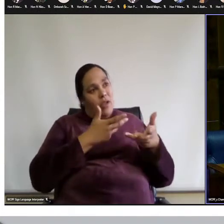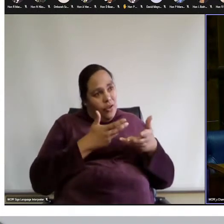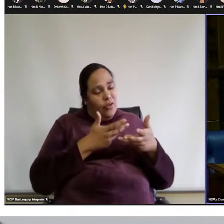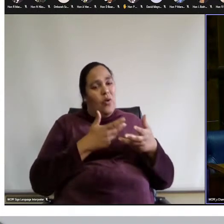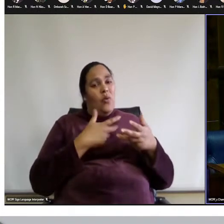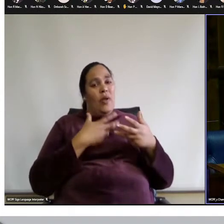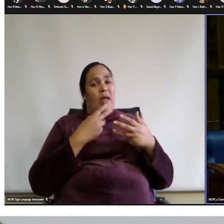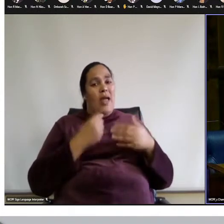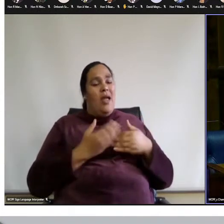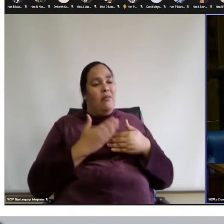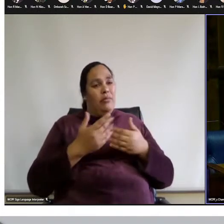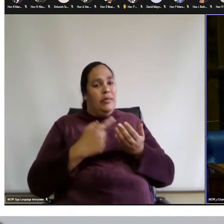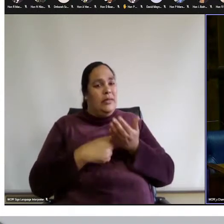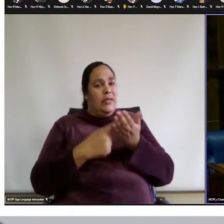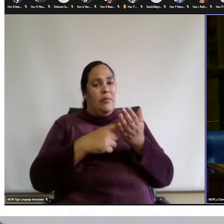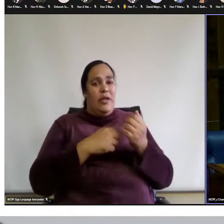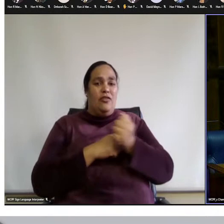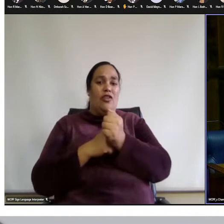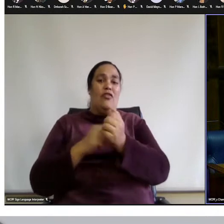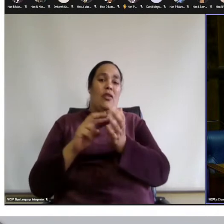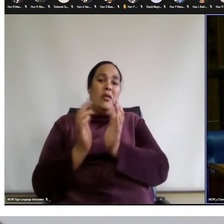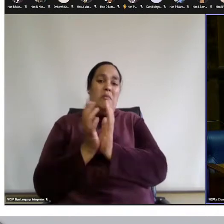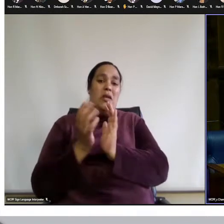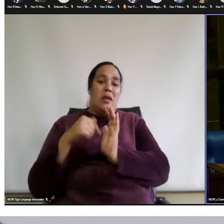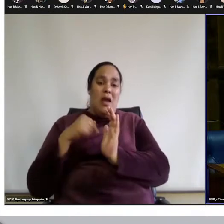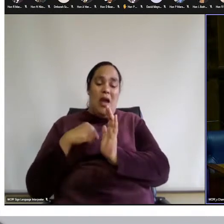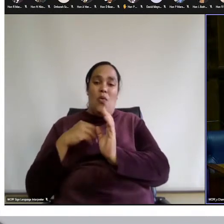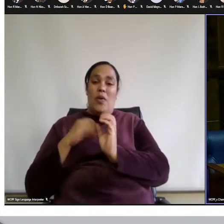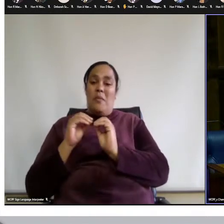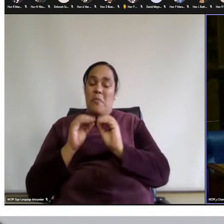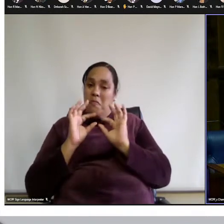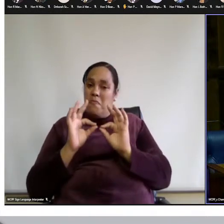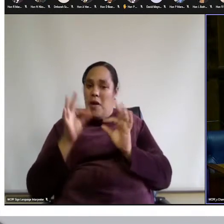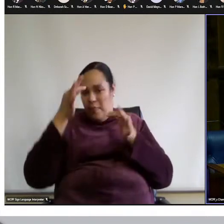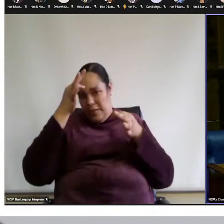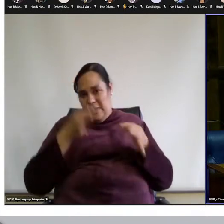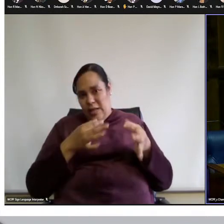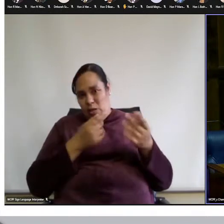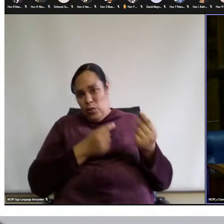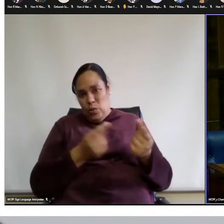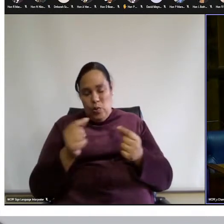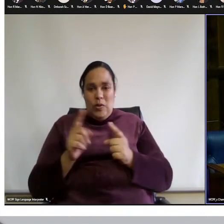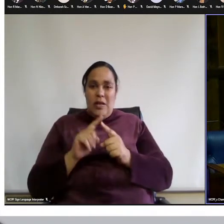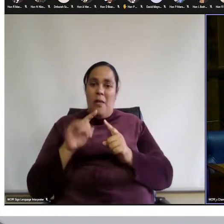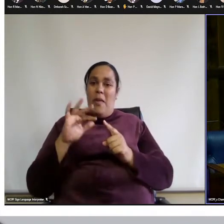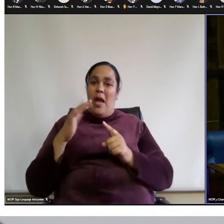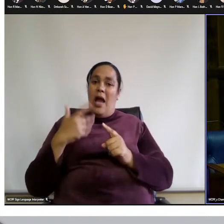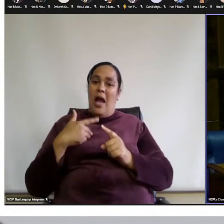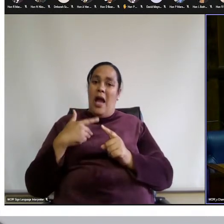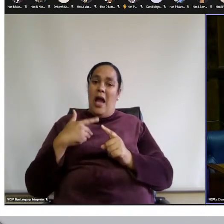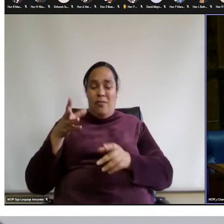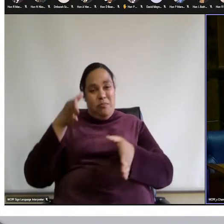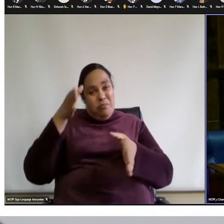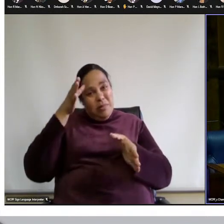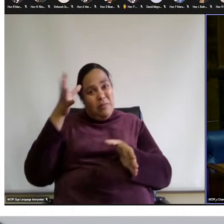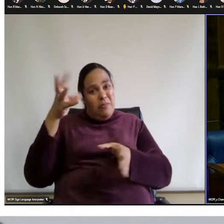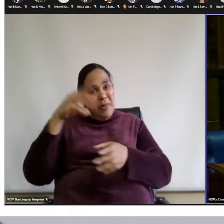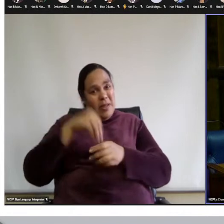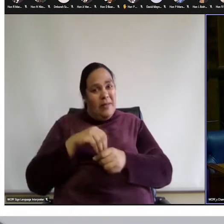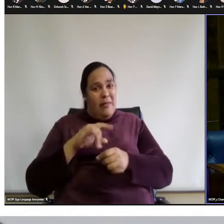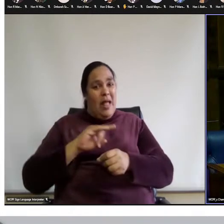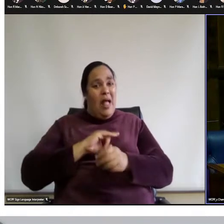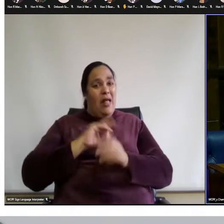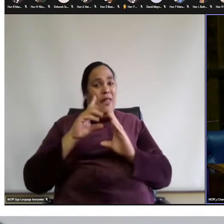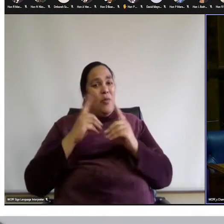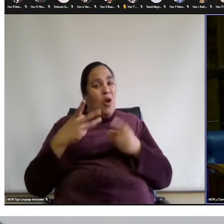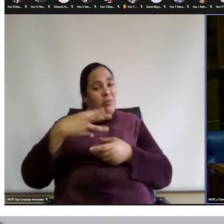robust debate in our strategy meetings so that we make the correct decisions. And our epidemiologists are in those meetings, our health